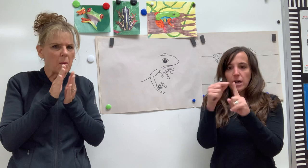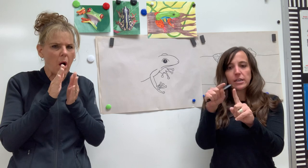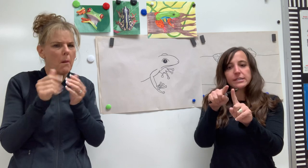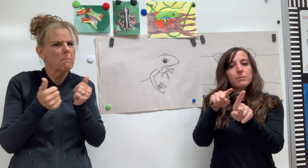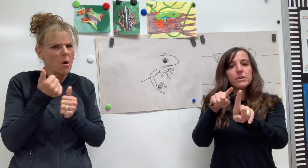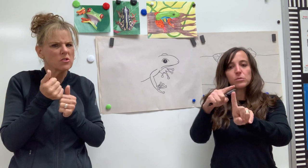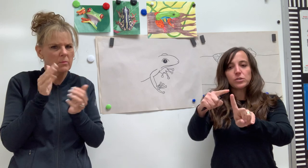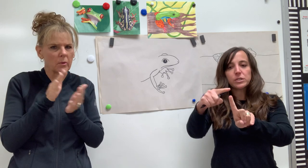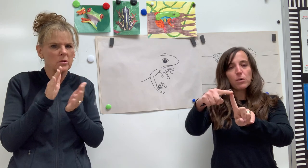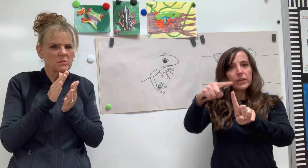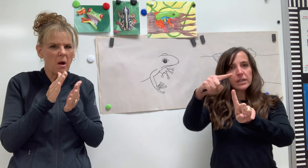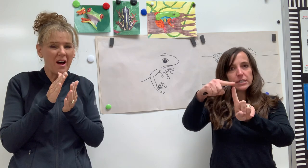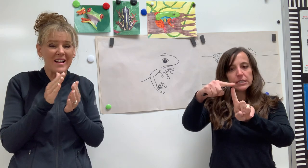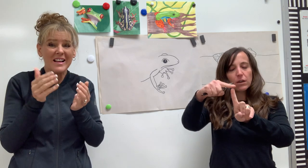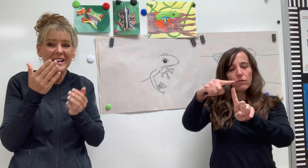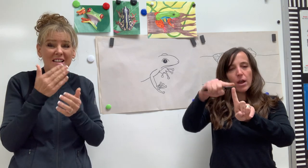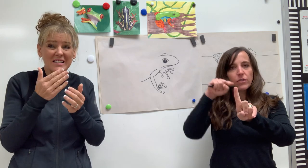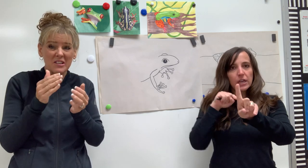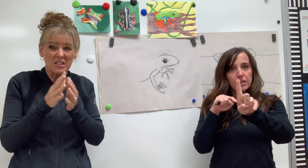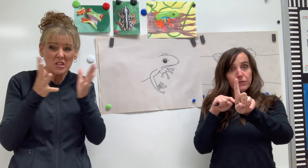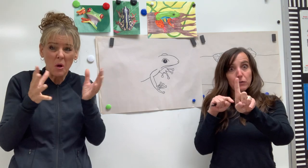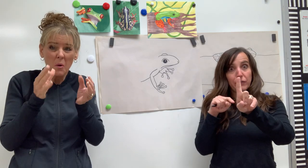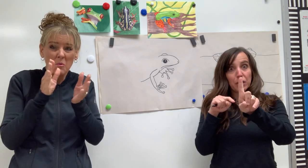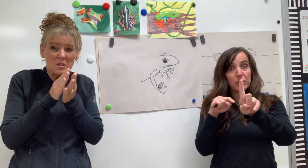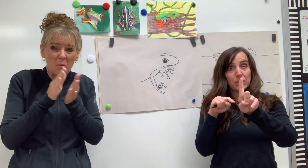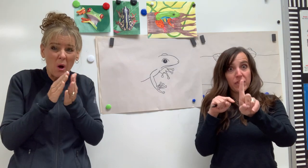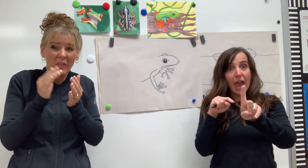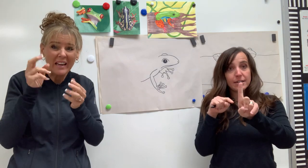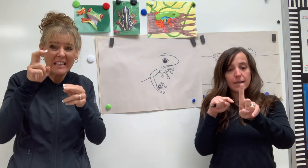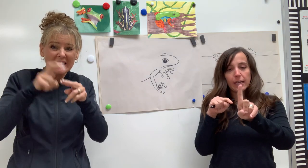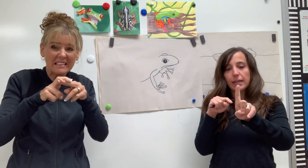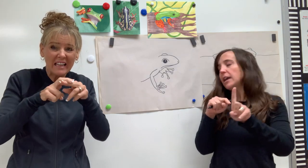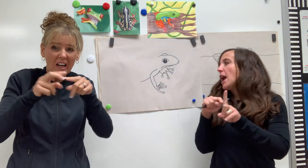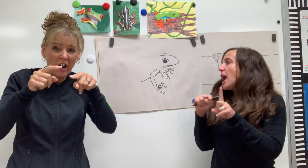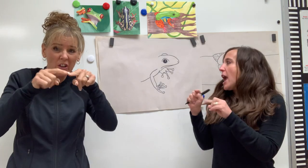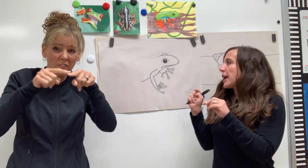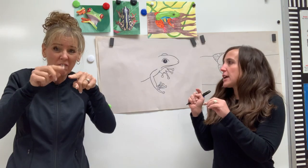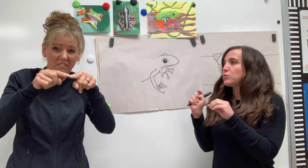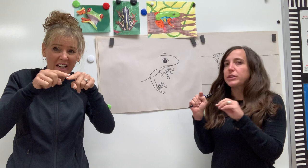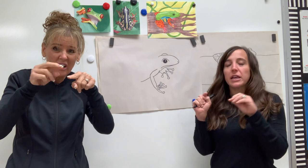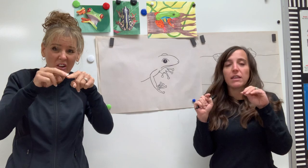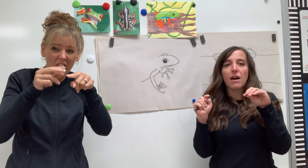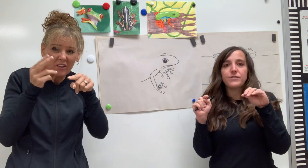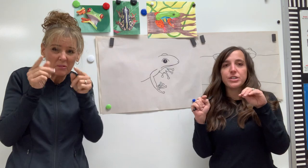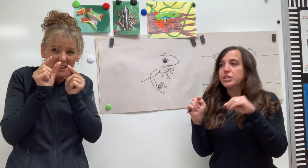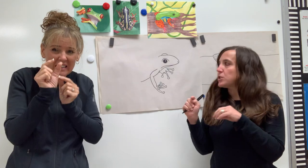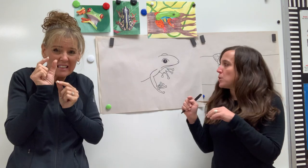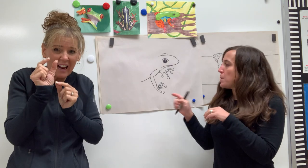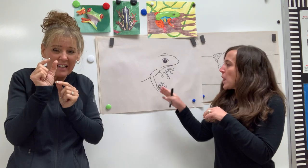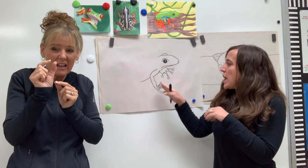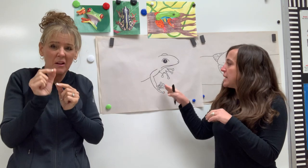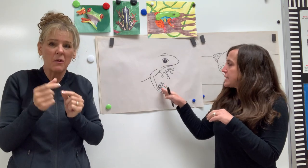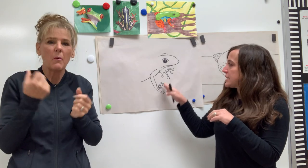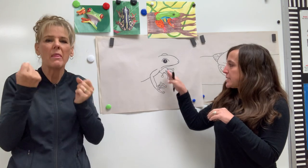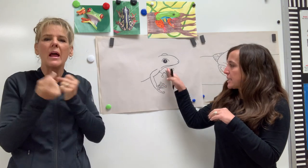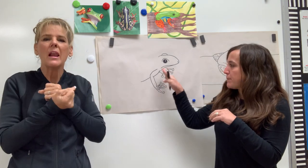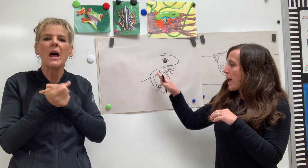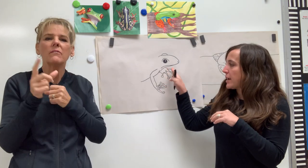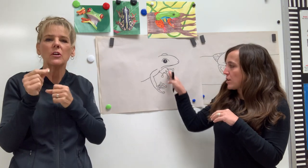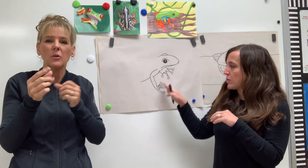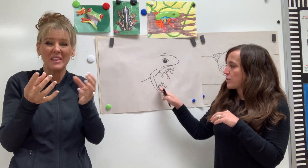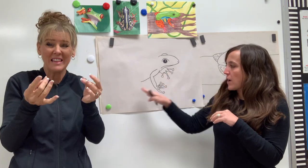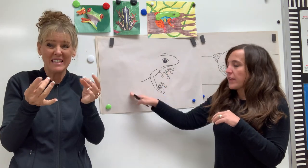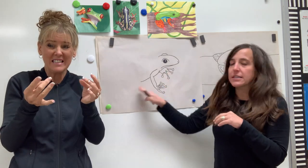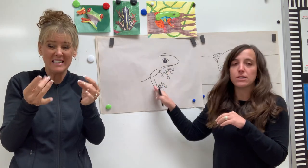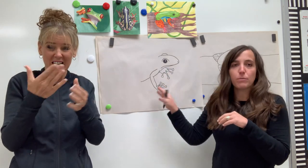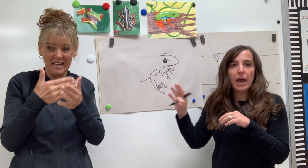are very tiny. Some of them are so small they can sit right on the end of your finger. They're that tiny. And what they love to do is the sticky